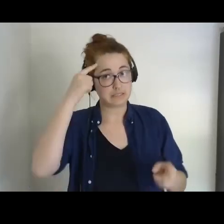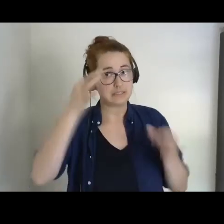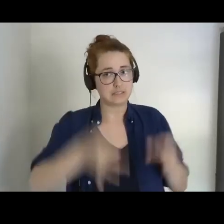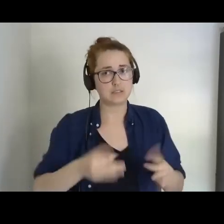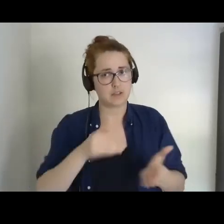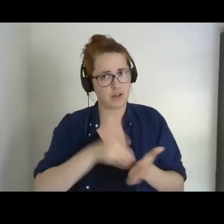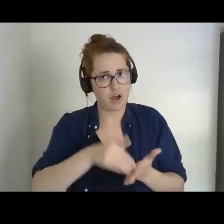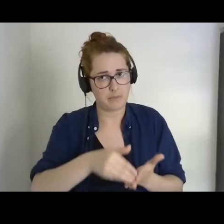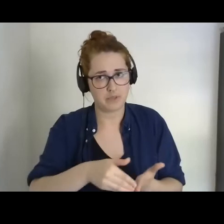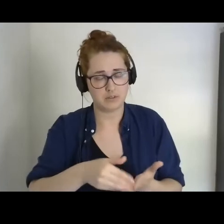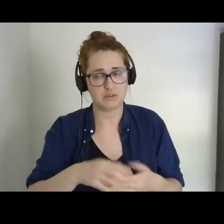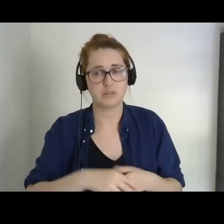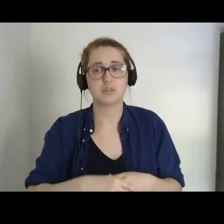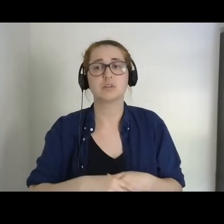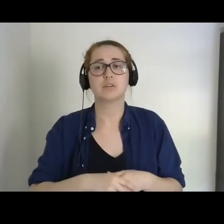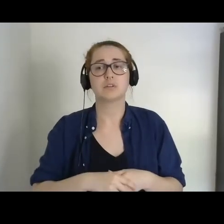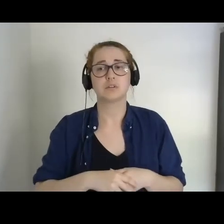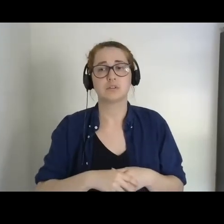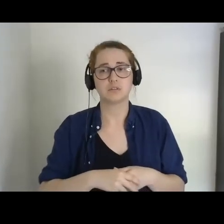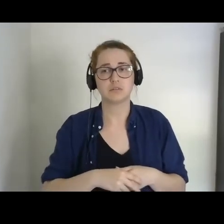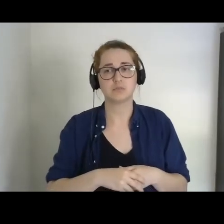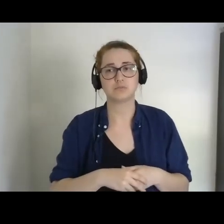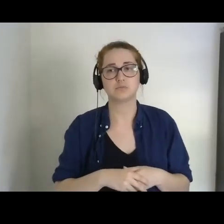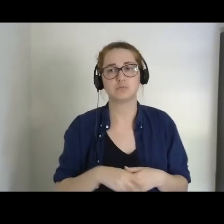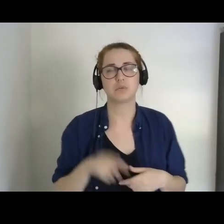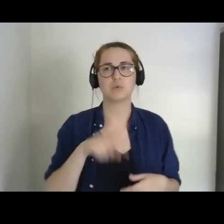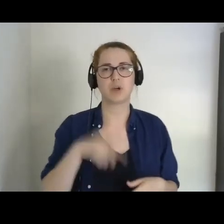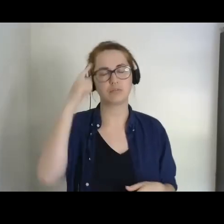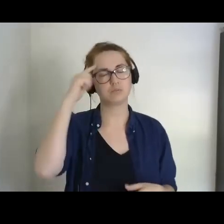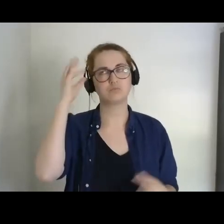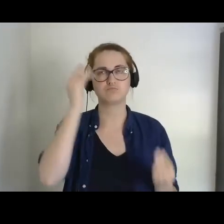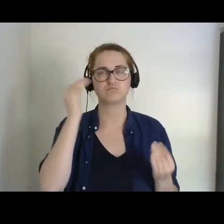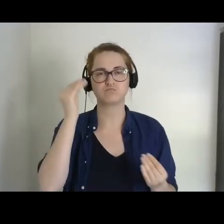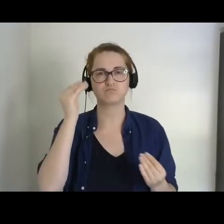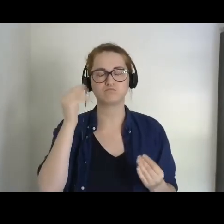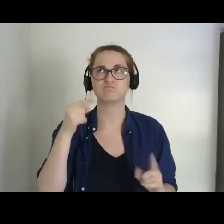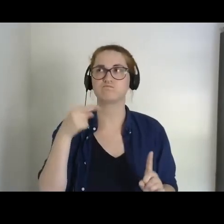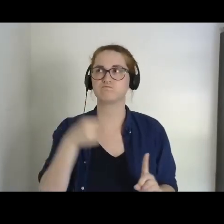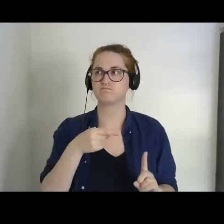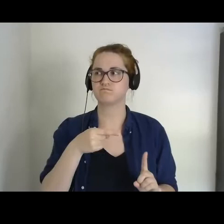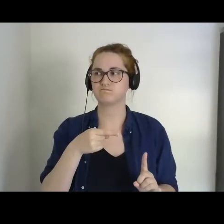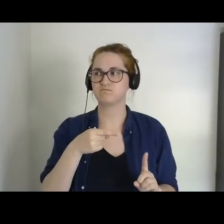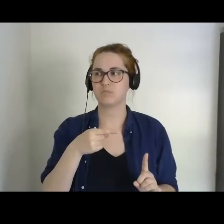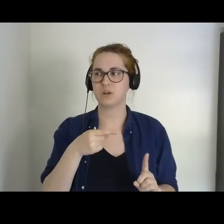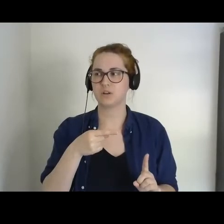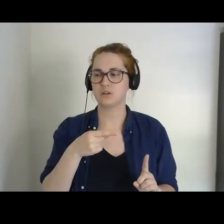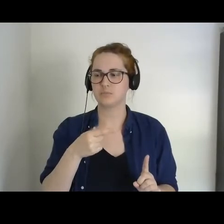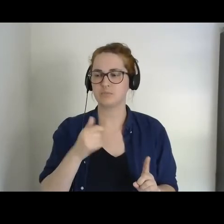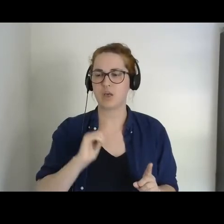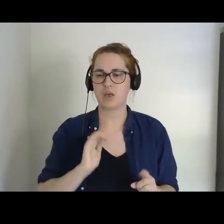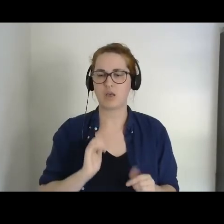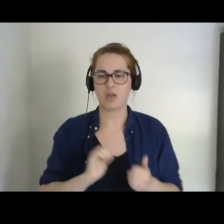really important for us to begin to think about it in the context of how we share this information, both with